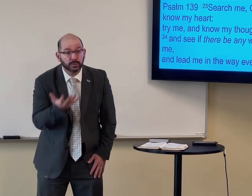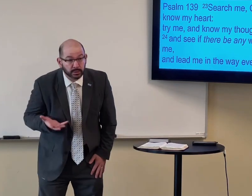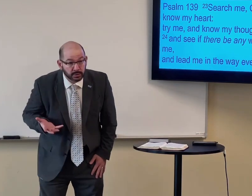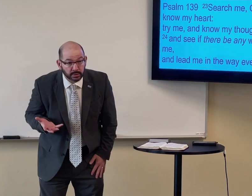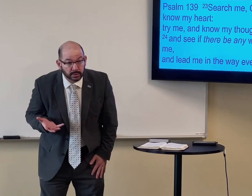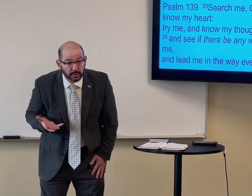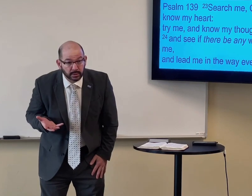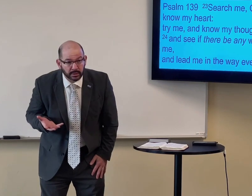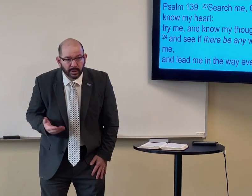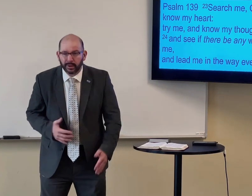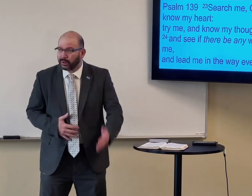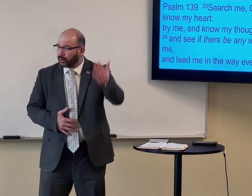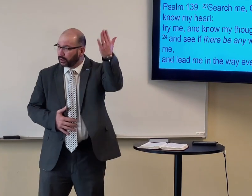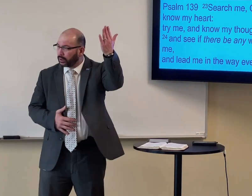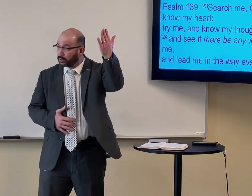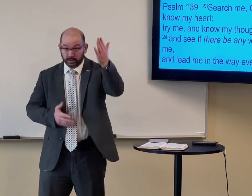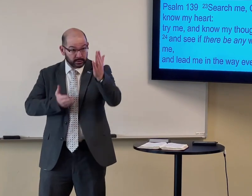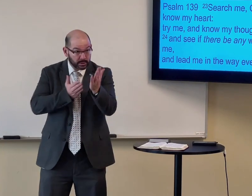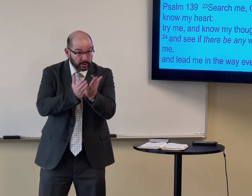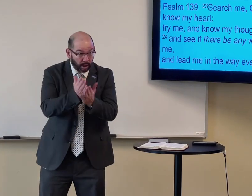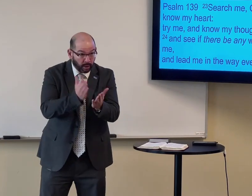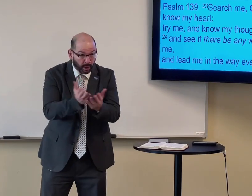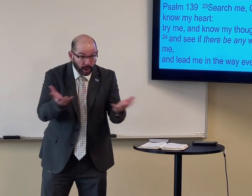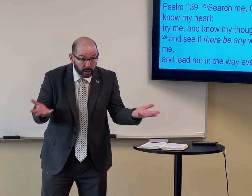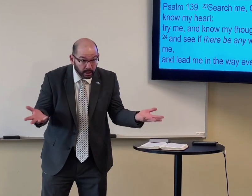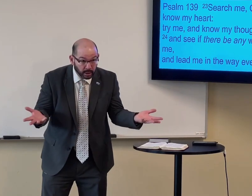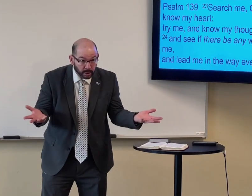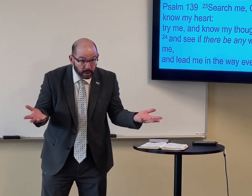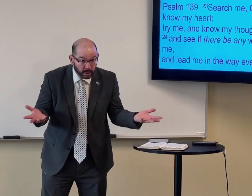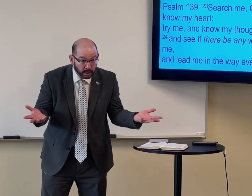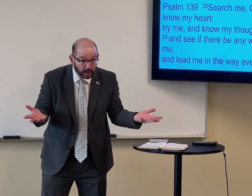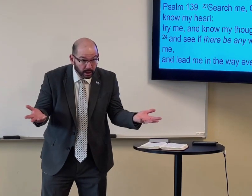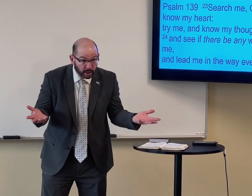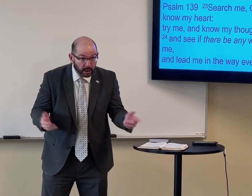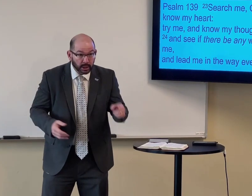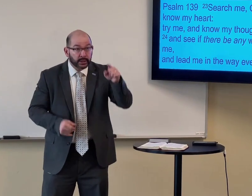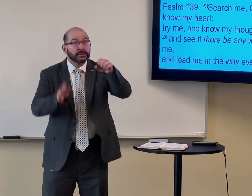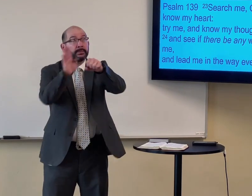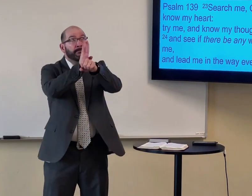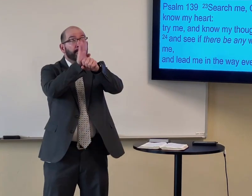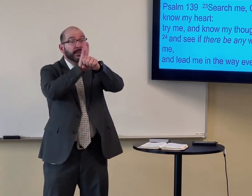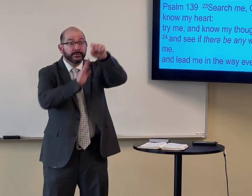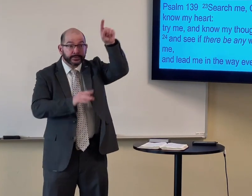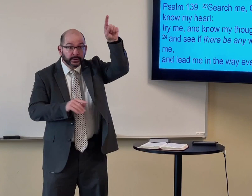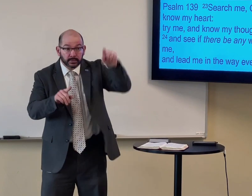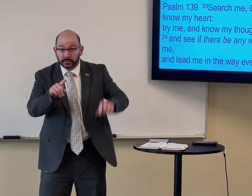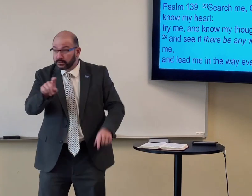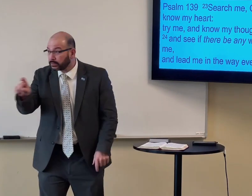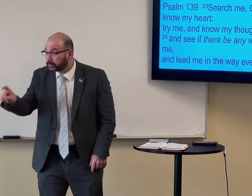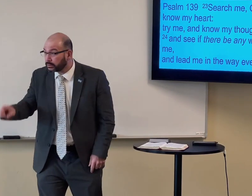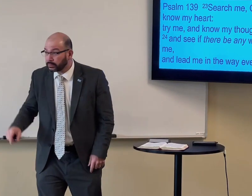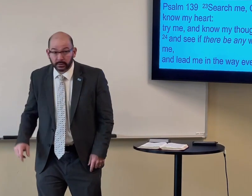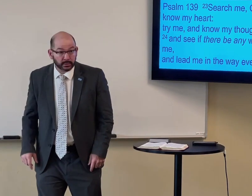And who do we ask? We ask God, right? Is that all right? Or is God too busy for